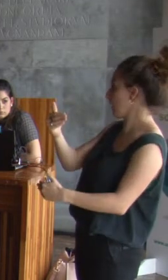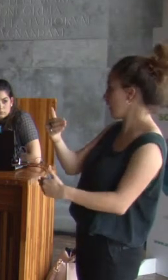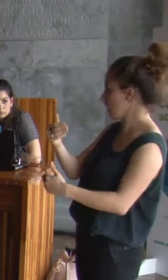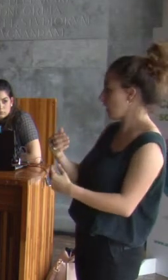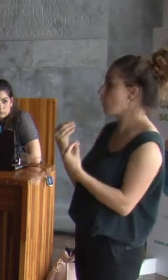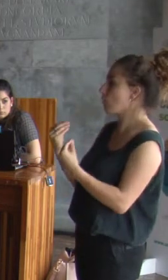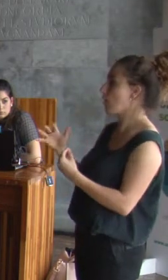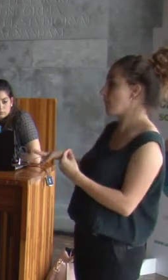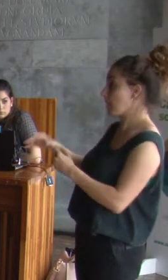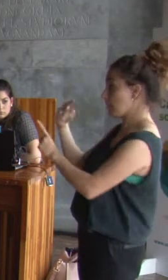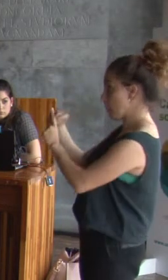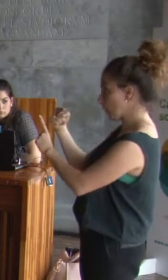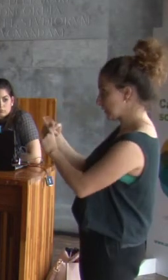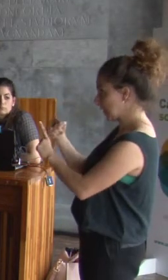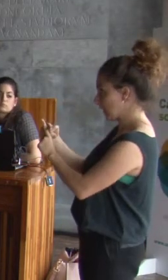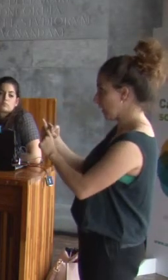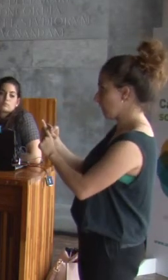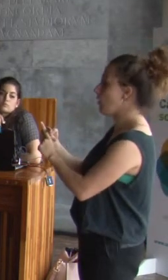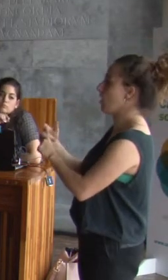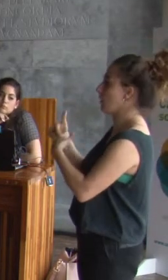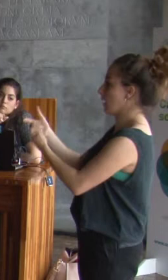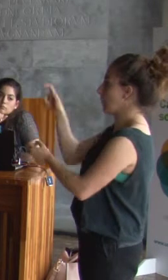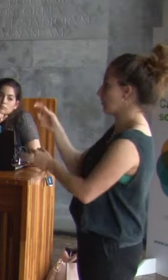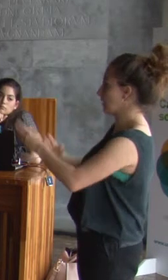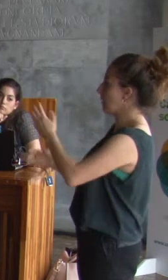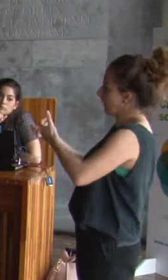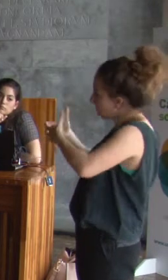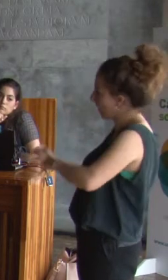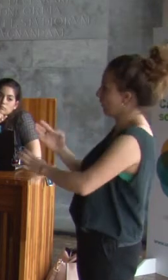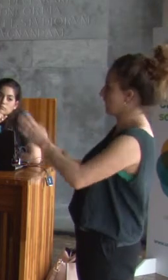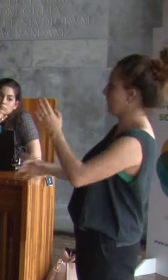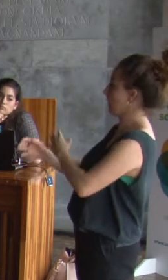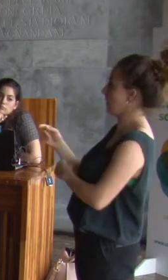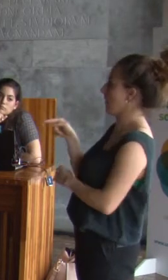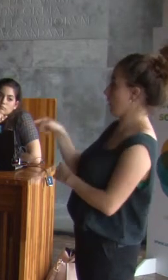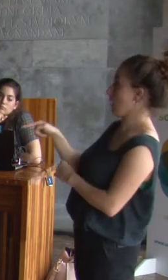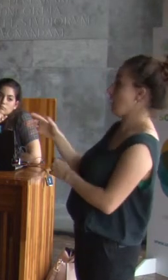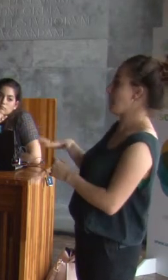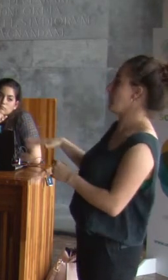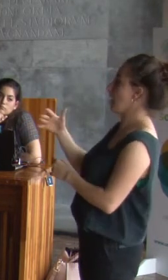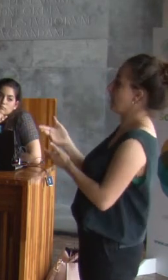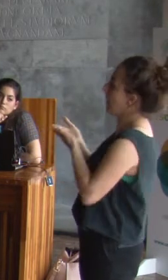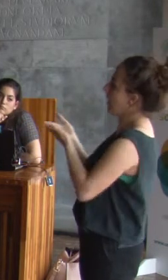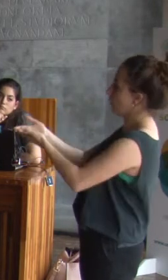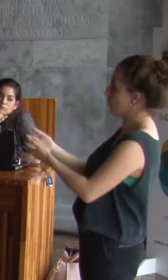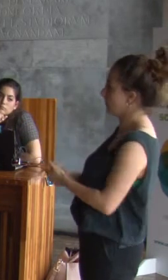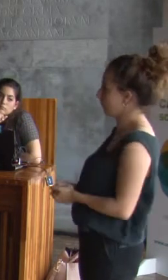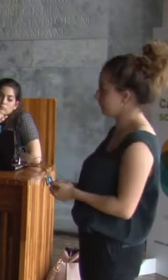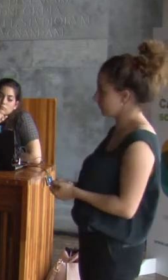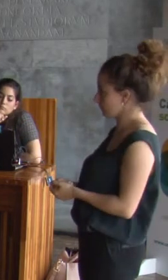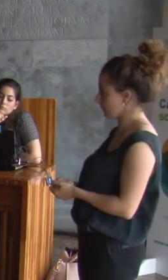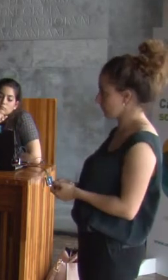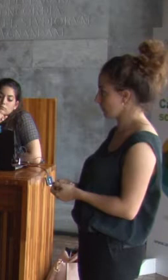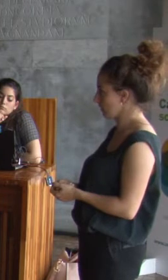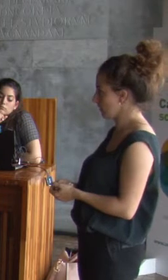A positive environment makes a person less disabled. So we talk about the environment being a facilitator. So in